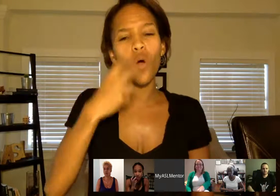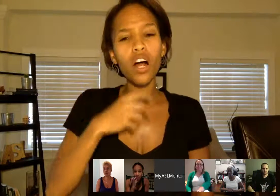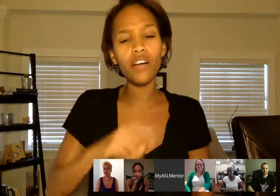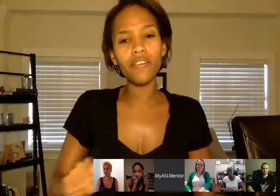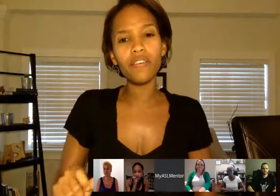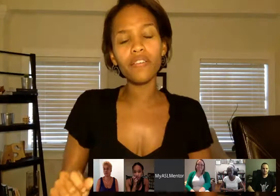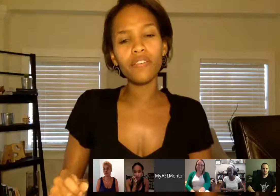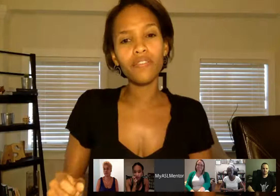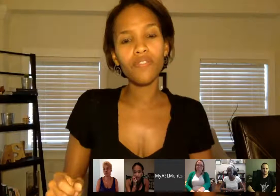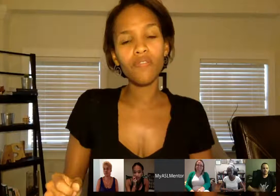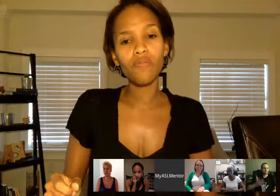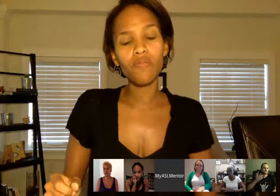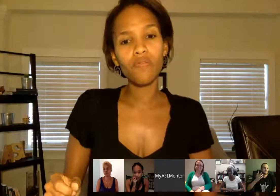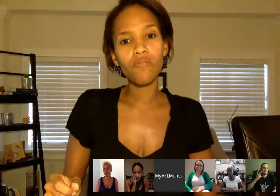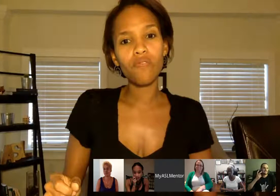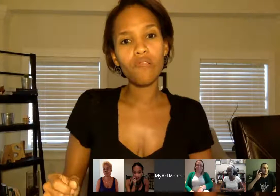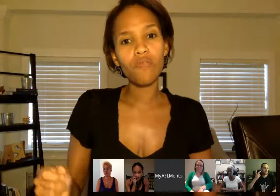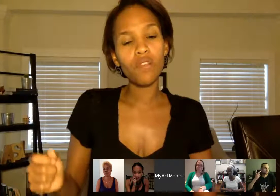Doubt what?